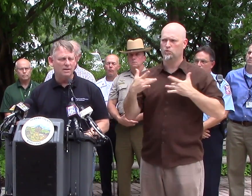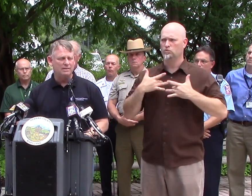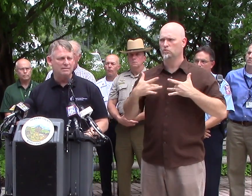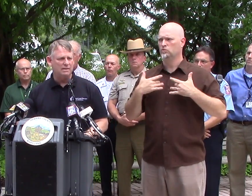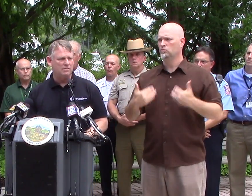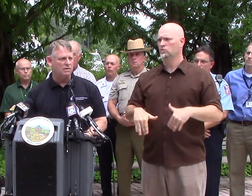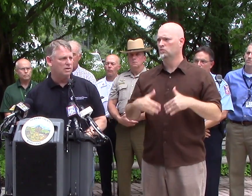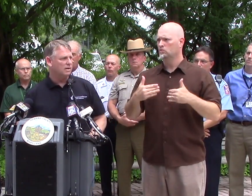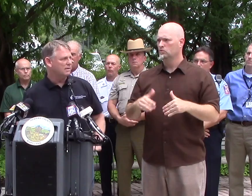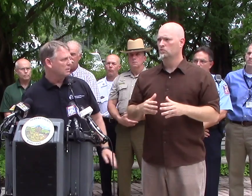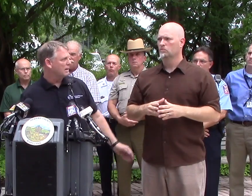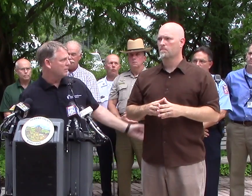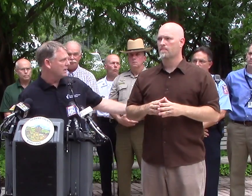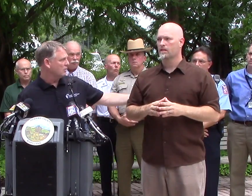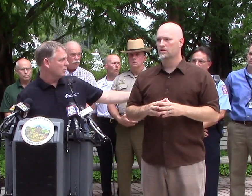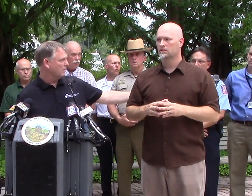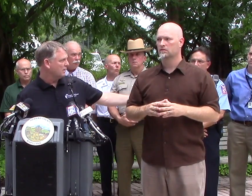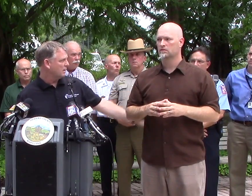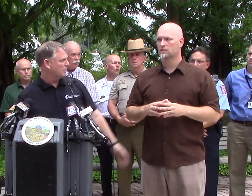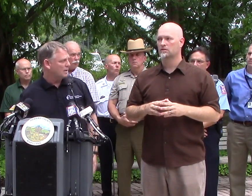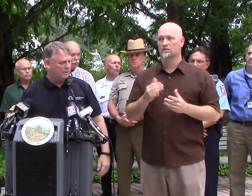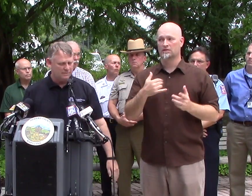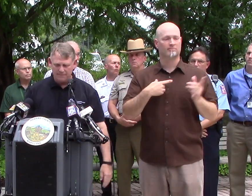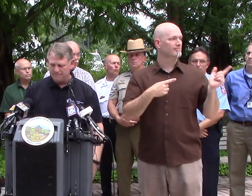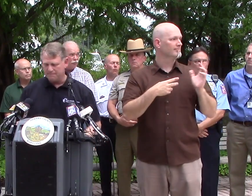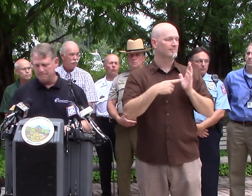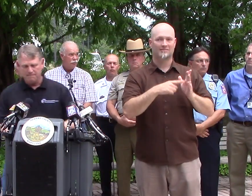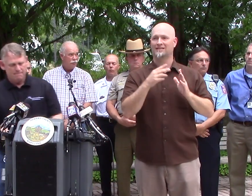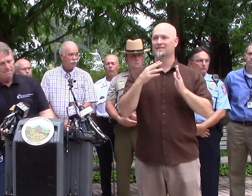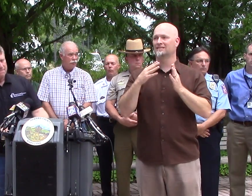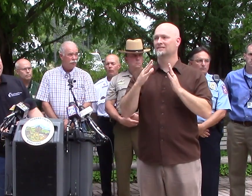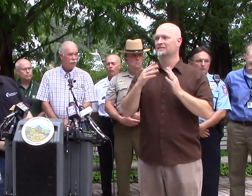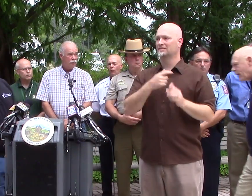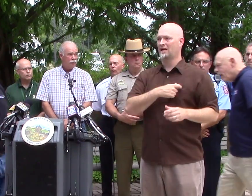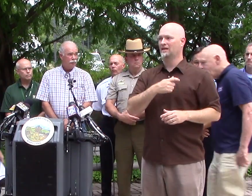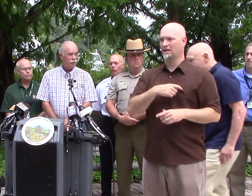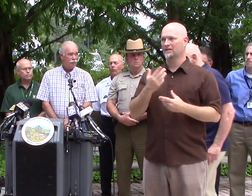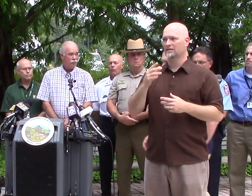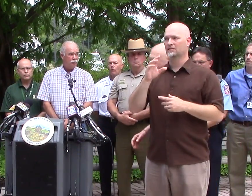downtown Ellicott City is here. Delegate Bob Flanagan, do you want to make a couple comments?